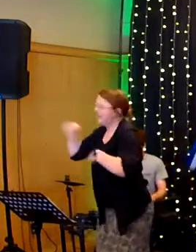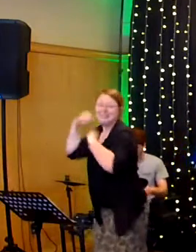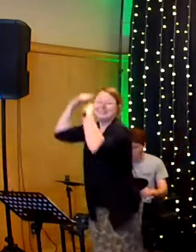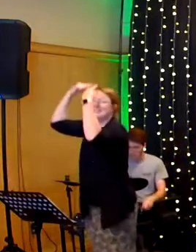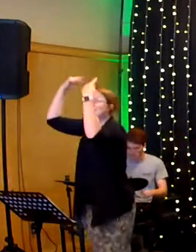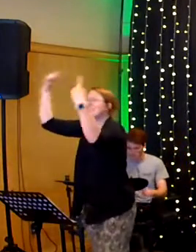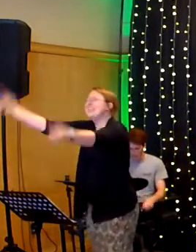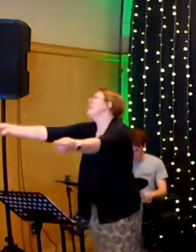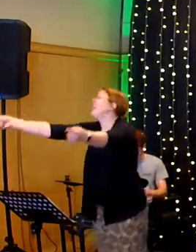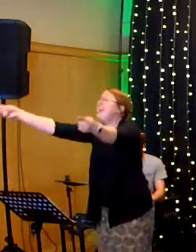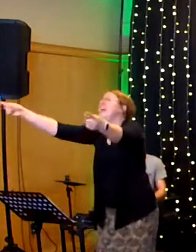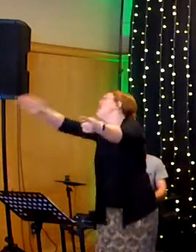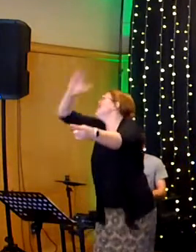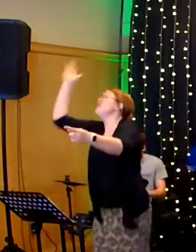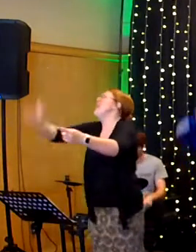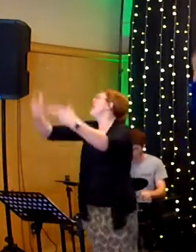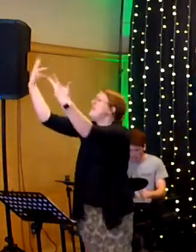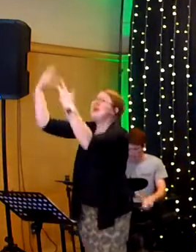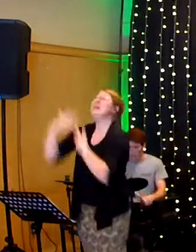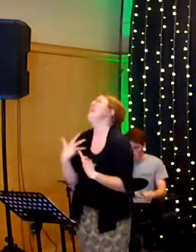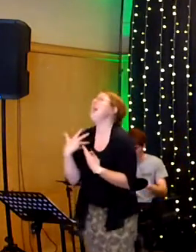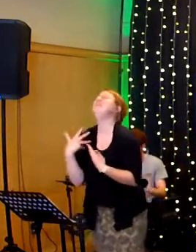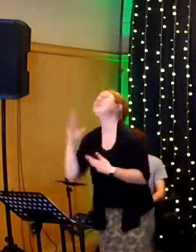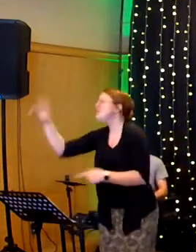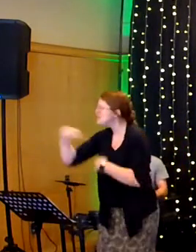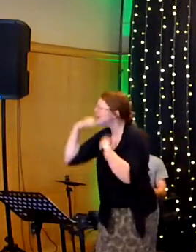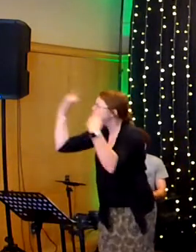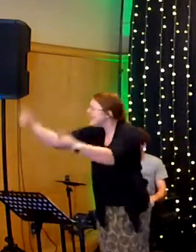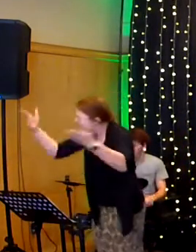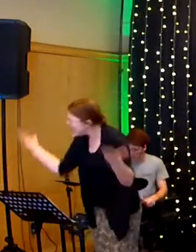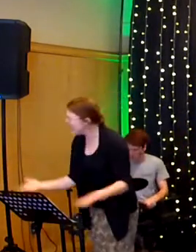a minute was I